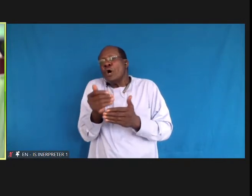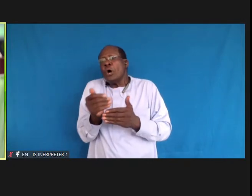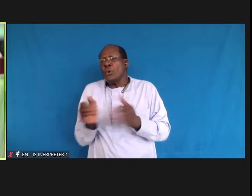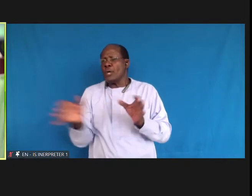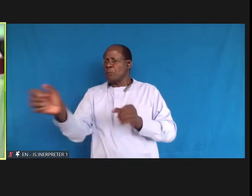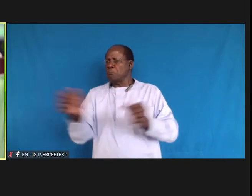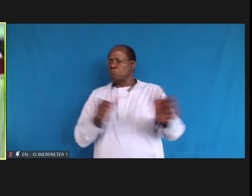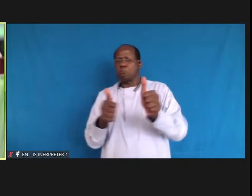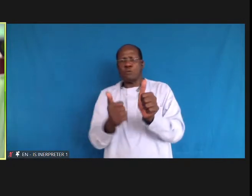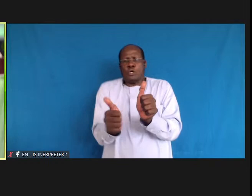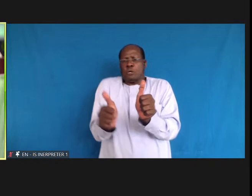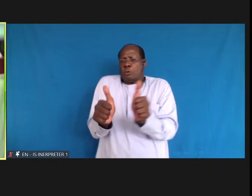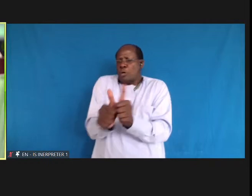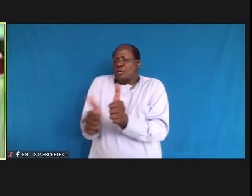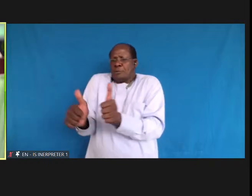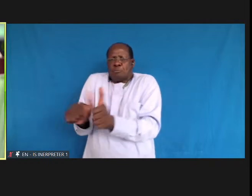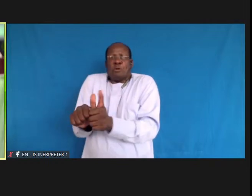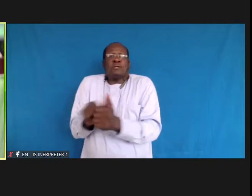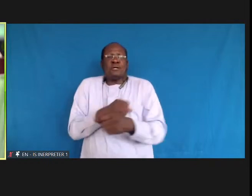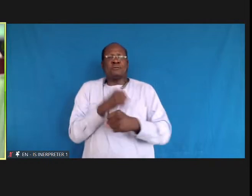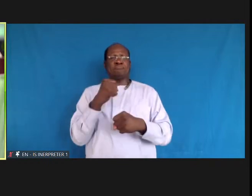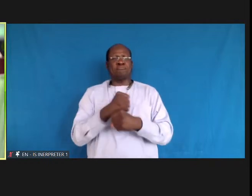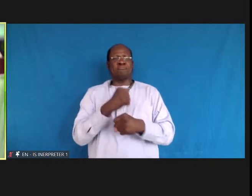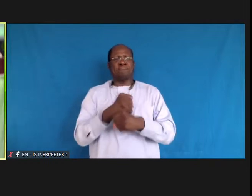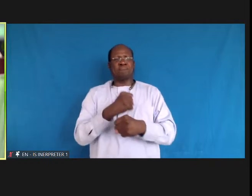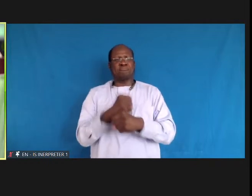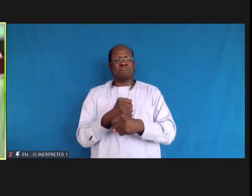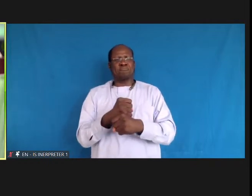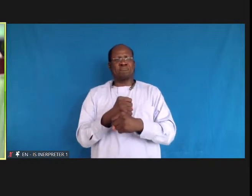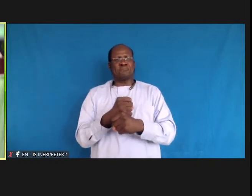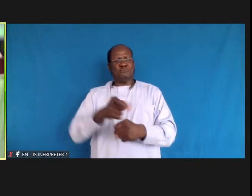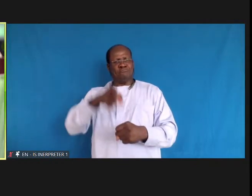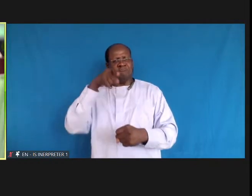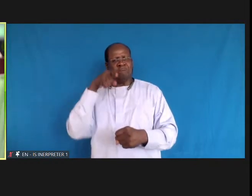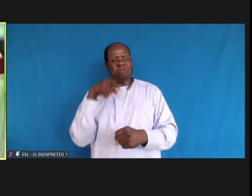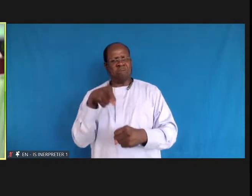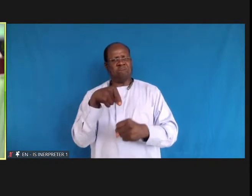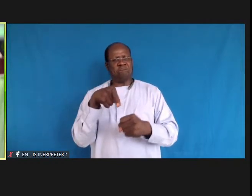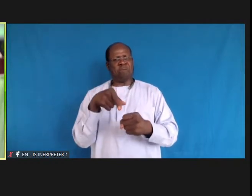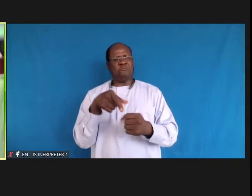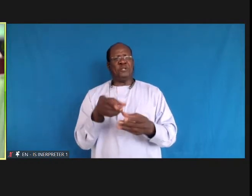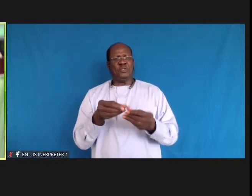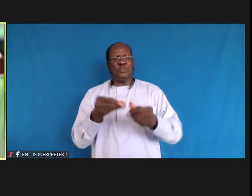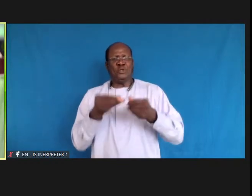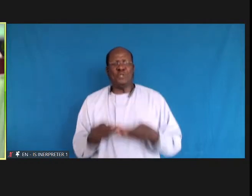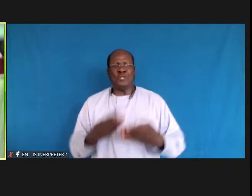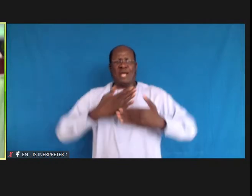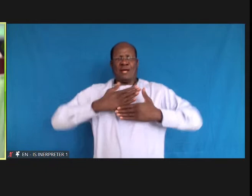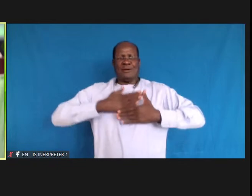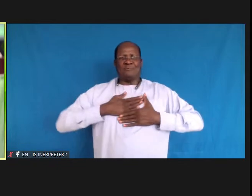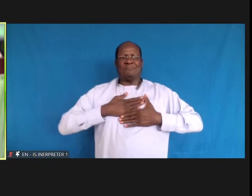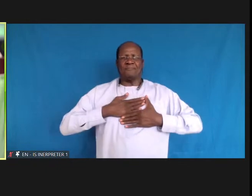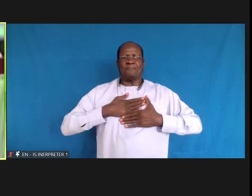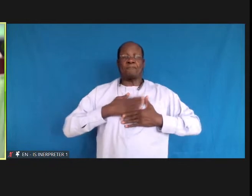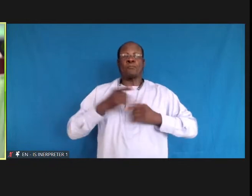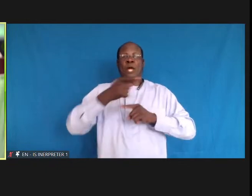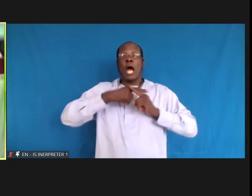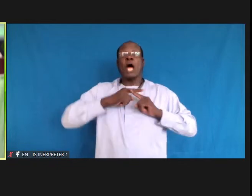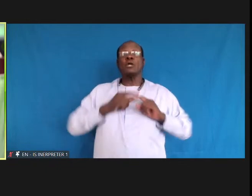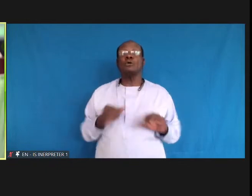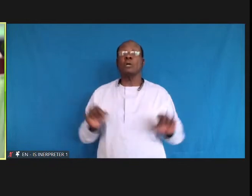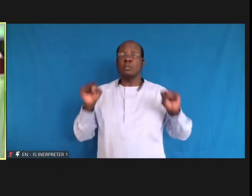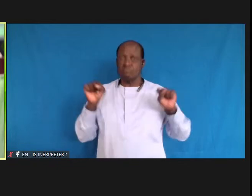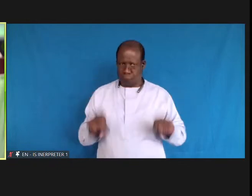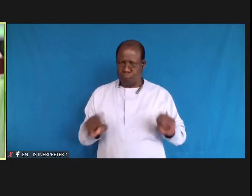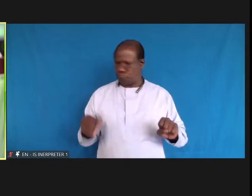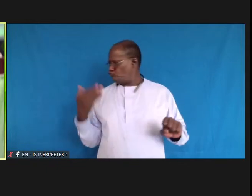this, this solution. So it is very important. That's one of the best practice, and that we have been able to come up